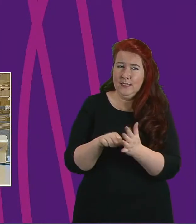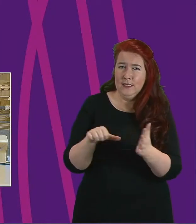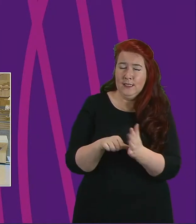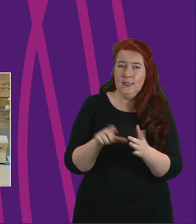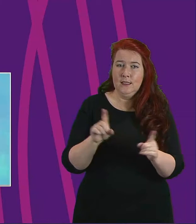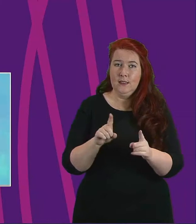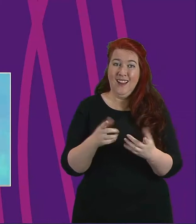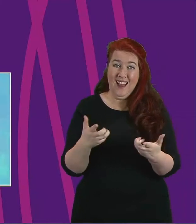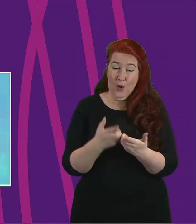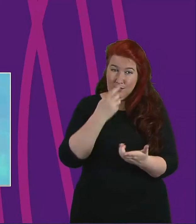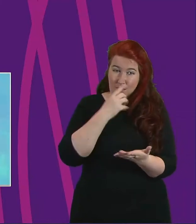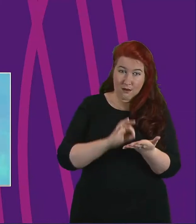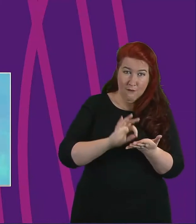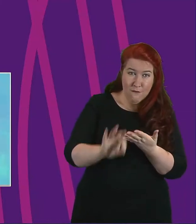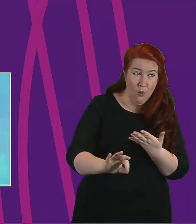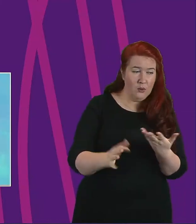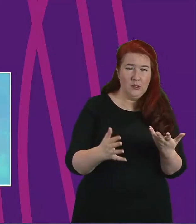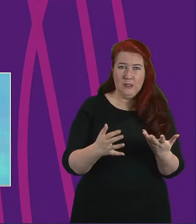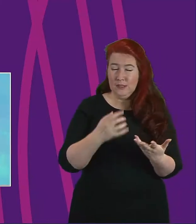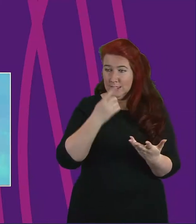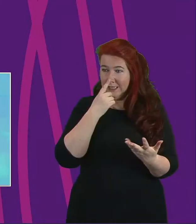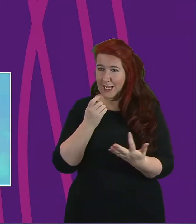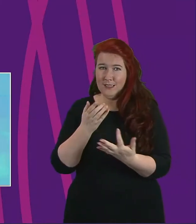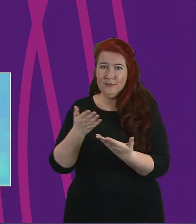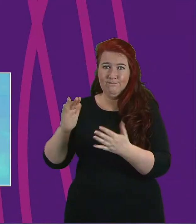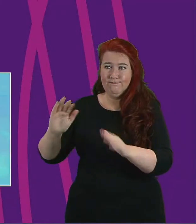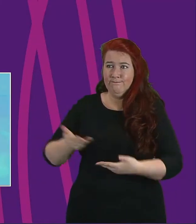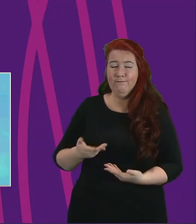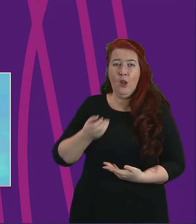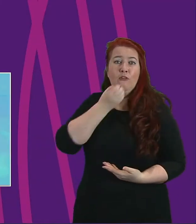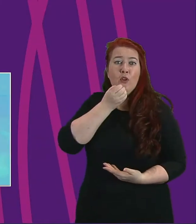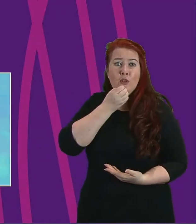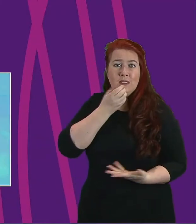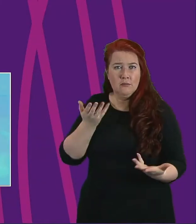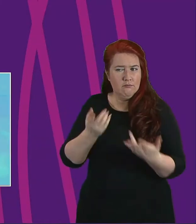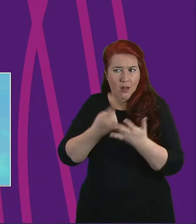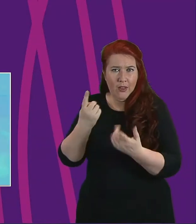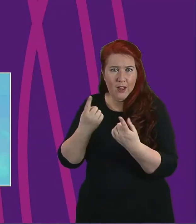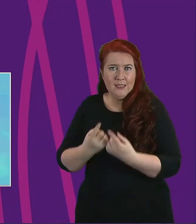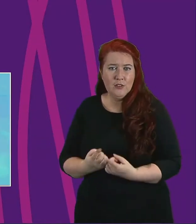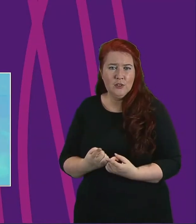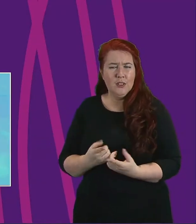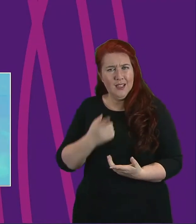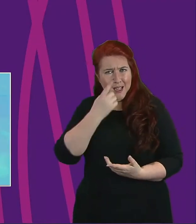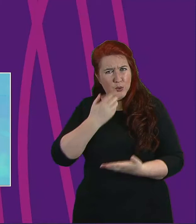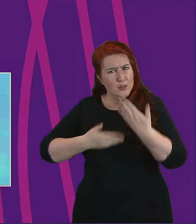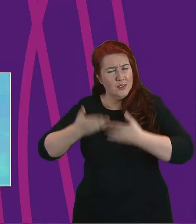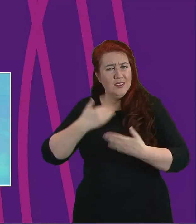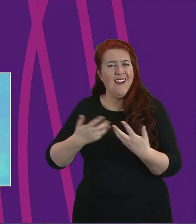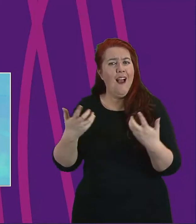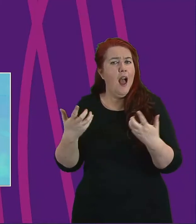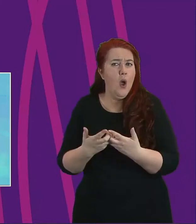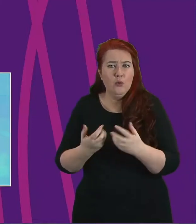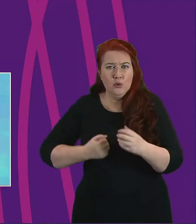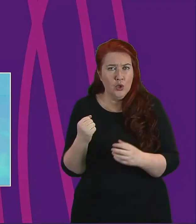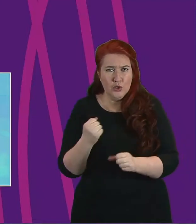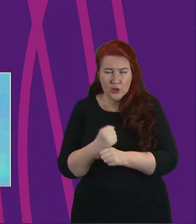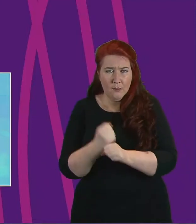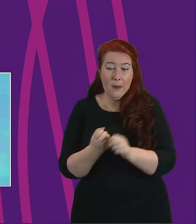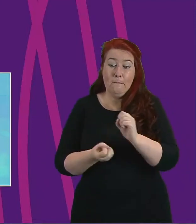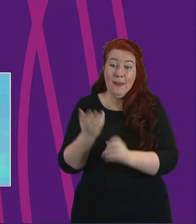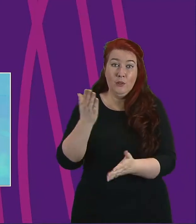and affording food and other essentials during this crisis. Can the Cabinet Secretary maybe outline in more detail how the Scottish Government will ensure that people